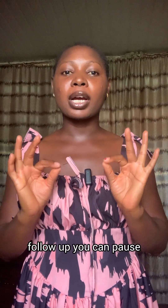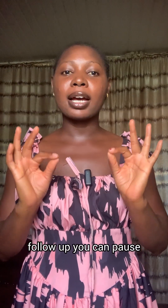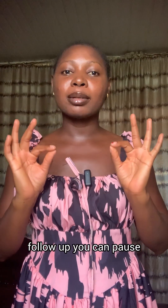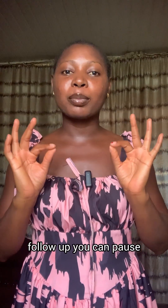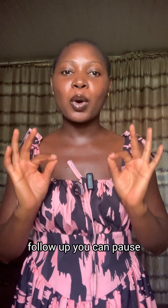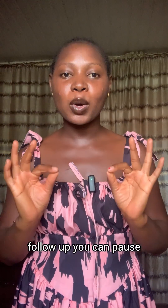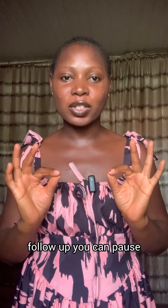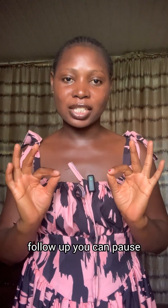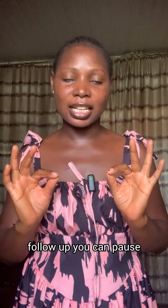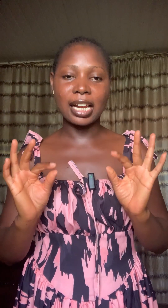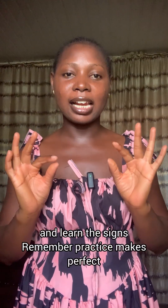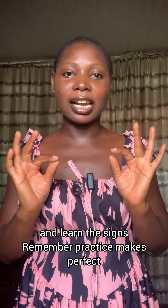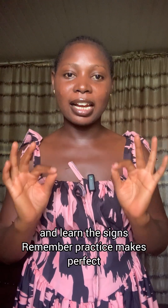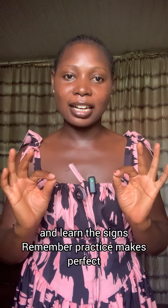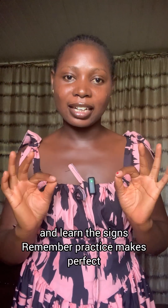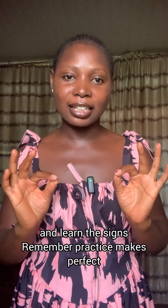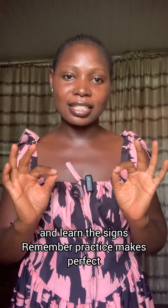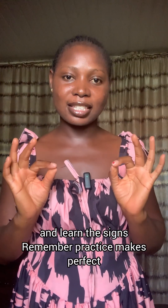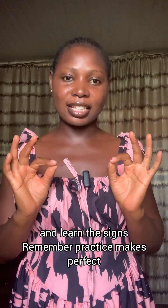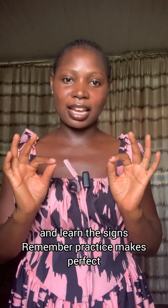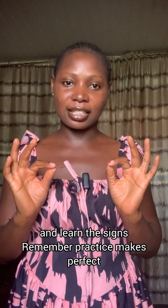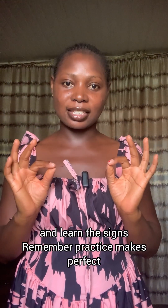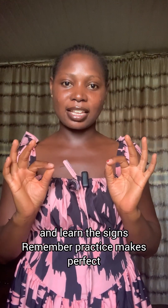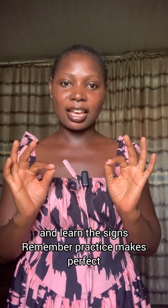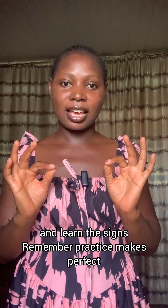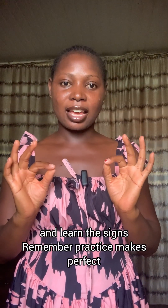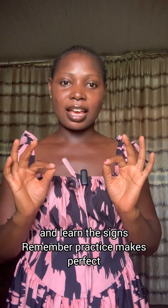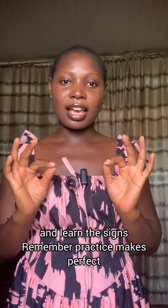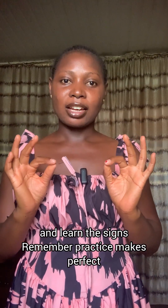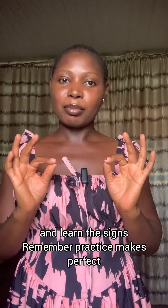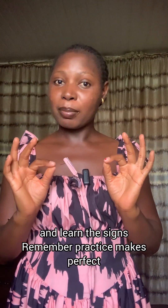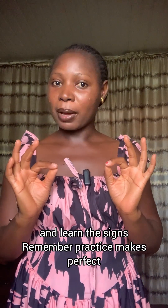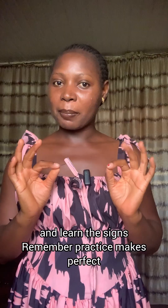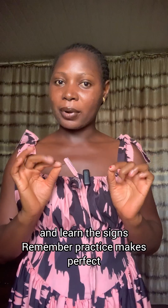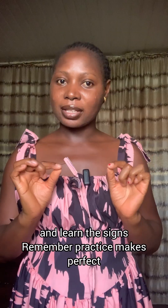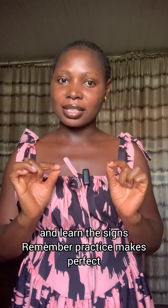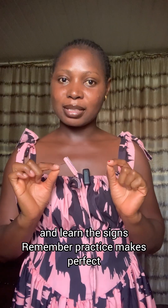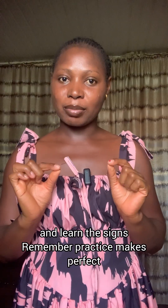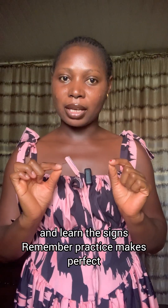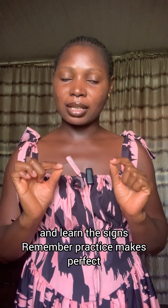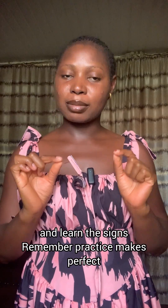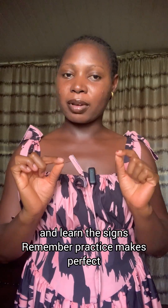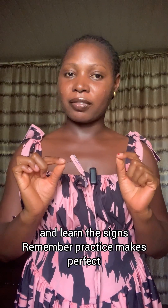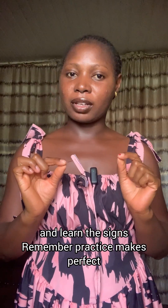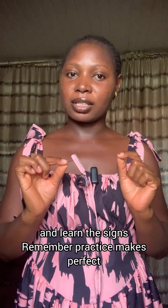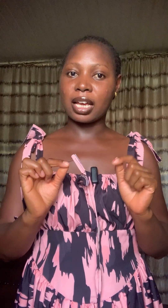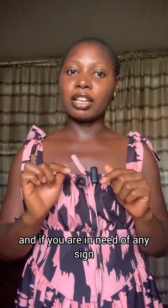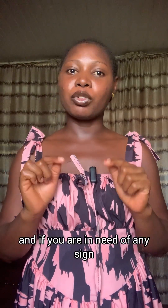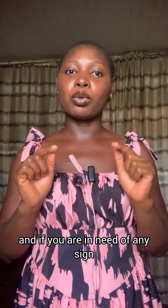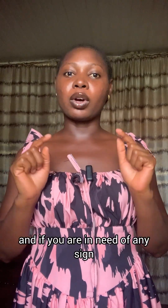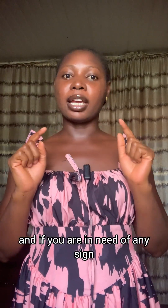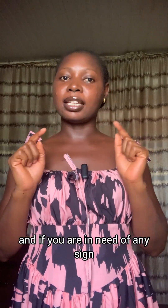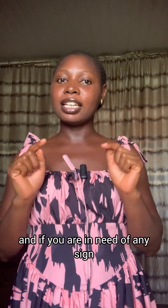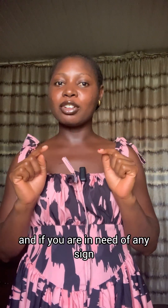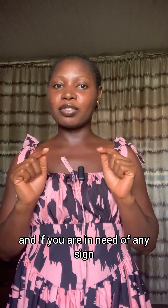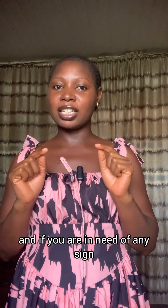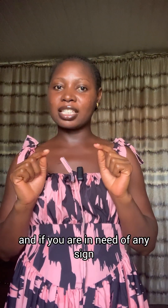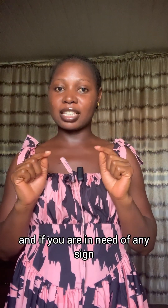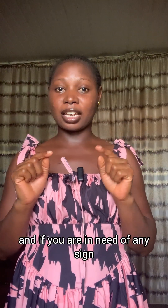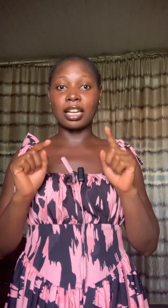can pause and learn the signs. Remember, practice makes perfect. And if you are in need of any sign and